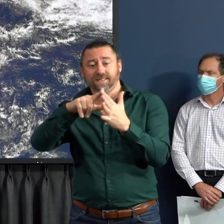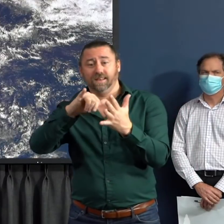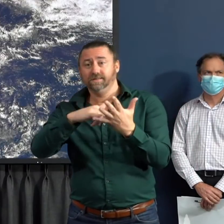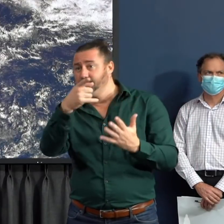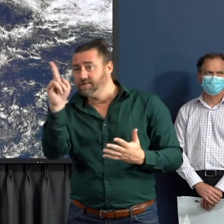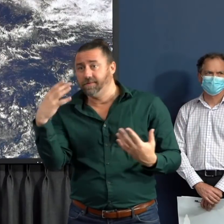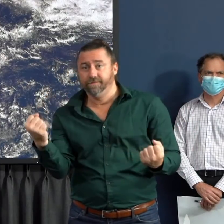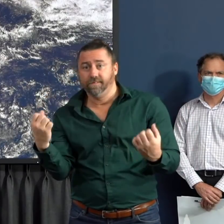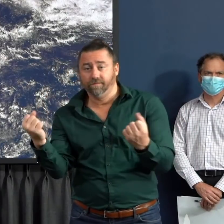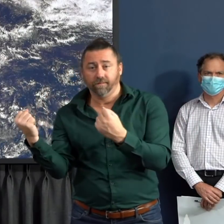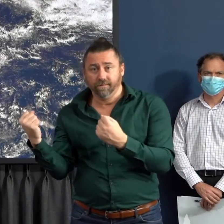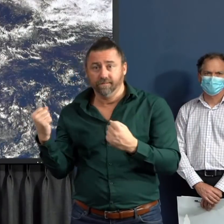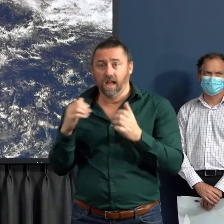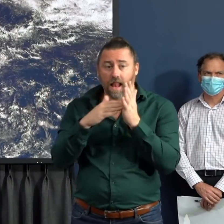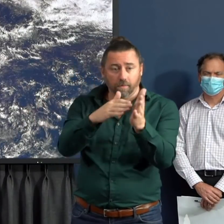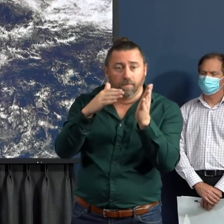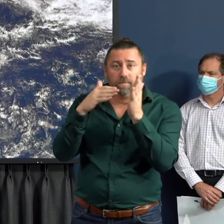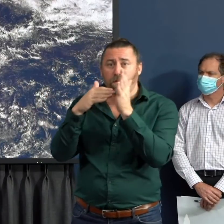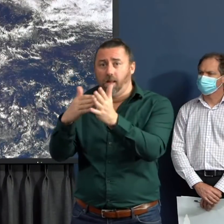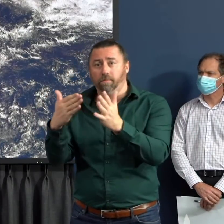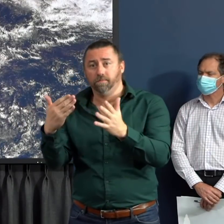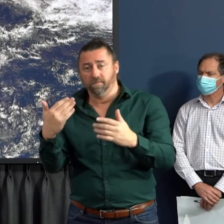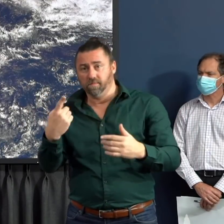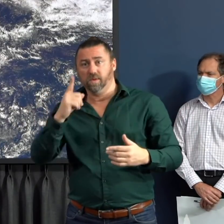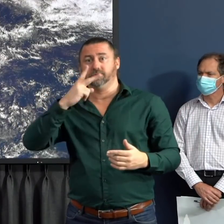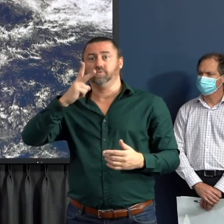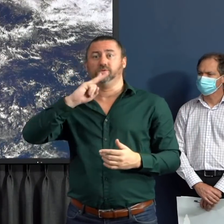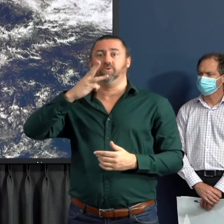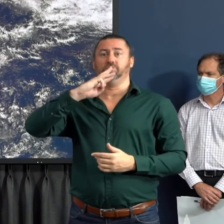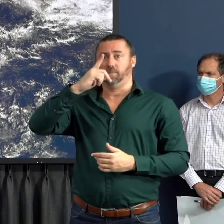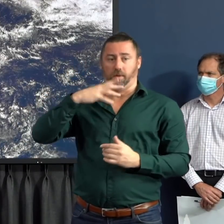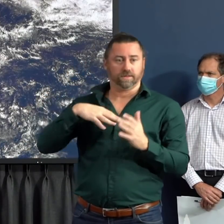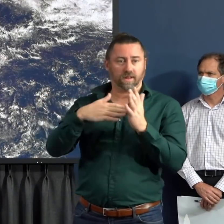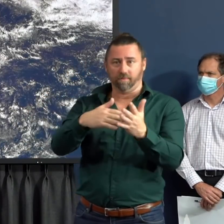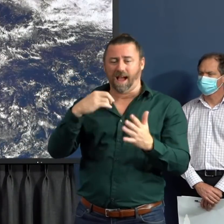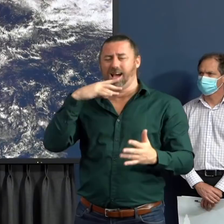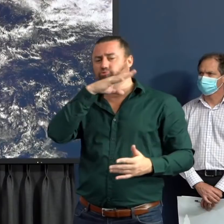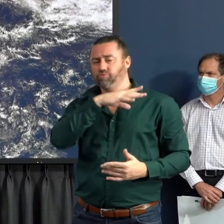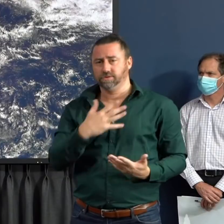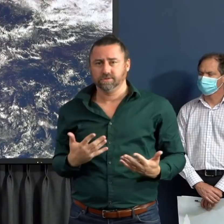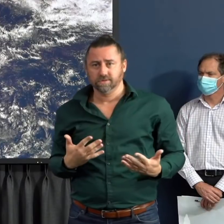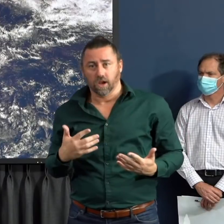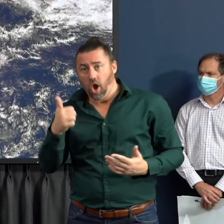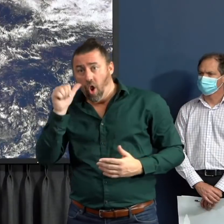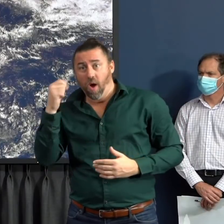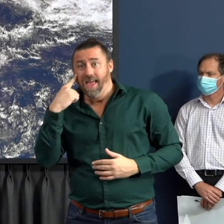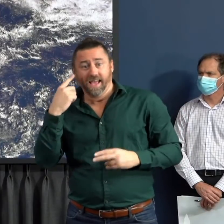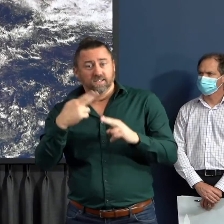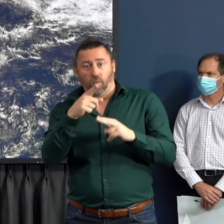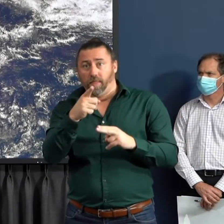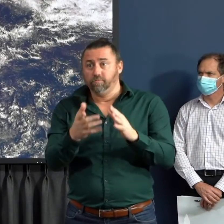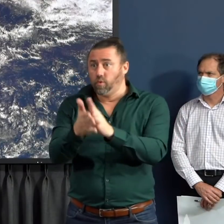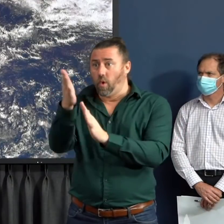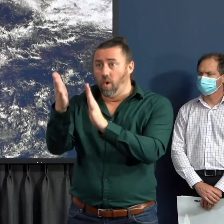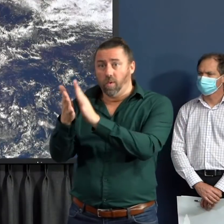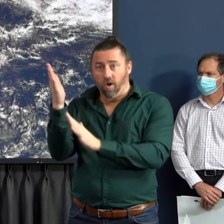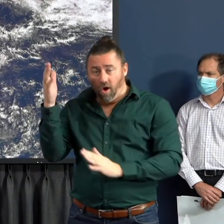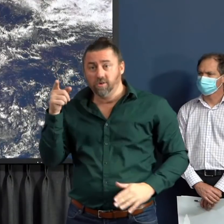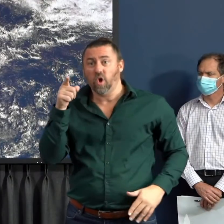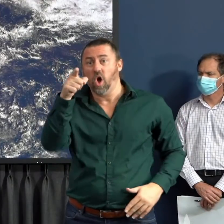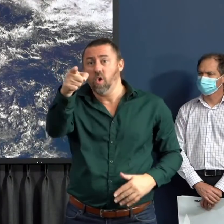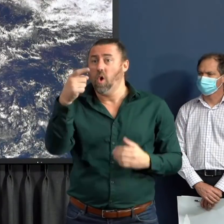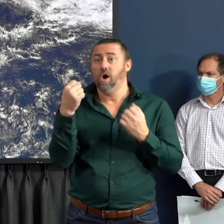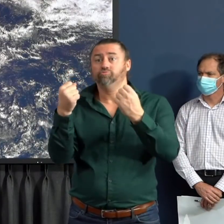responding to hundreds of jobs across the city. Obviously, it is difficult for those crews to get around at the moment, and by reducing other